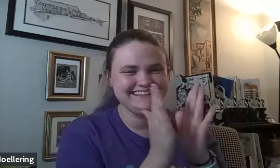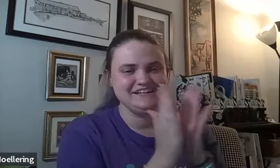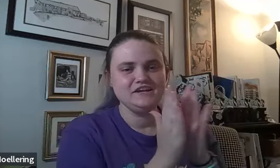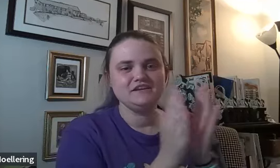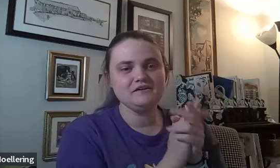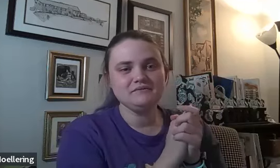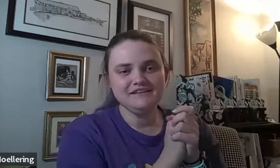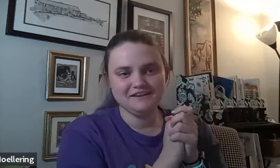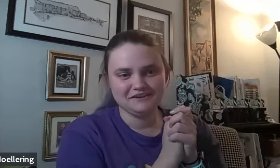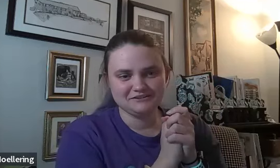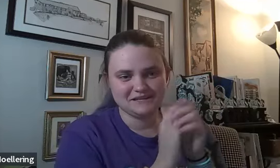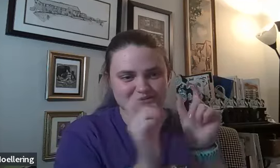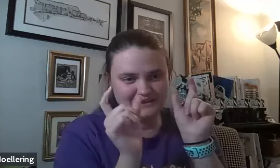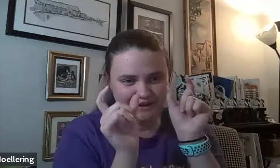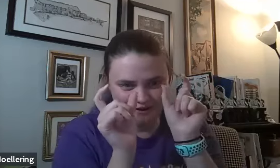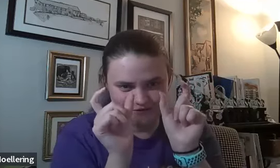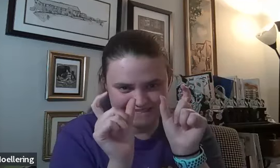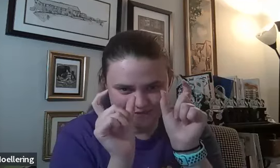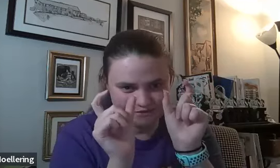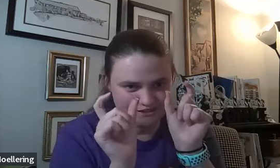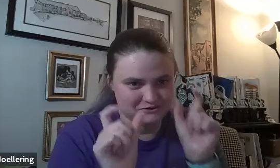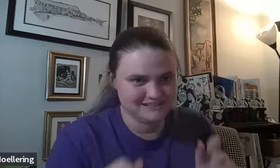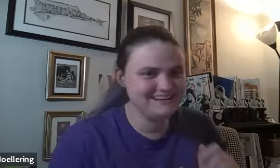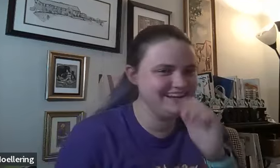Good. Y'all are really lucky. Y'all's names are like, everyone's names are really short.